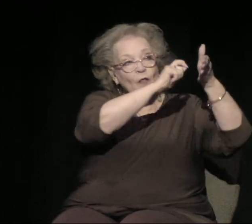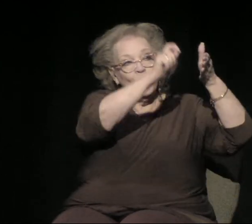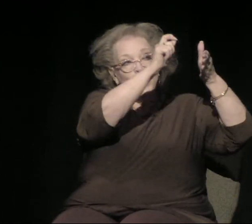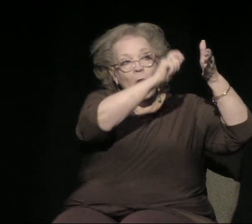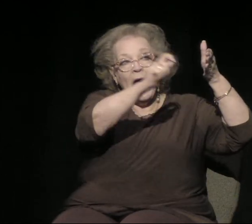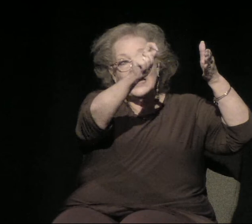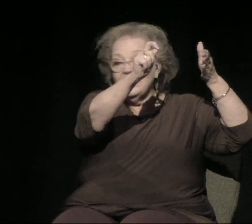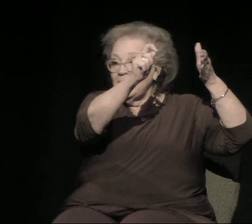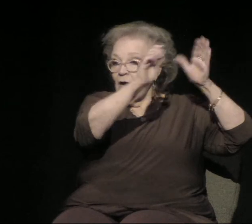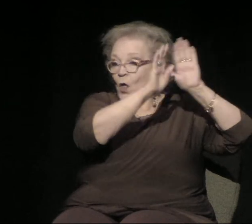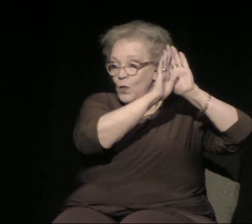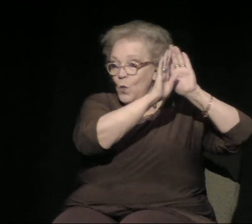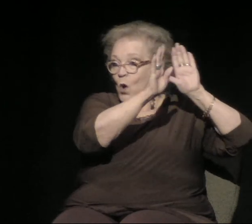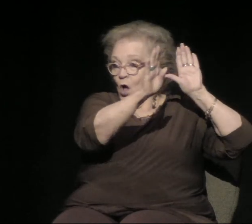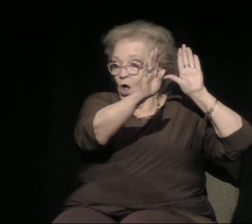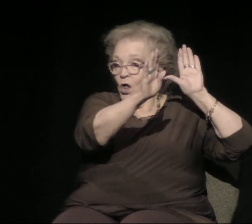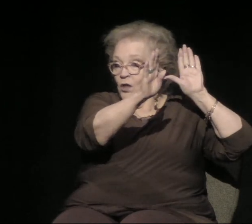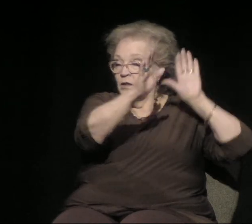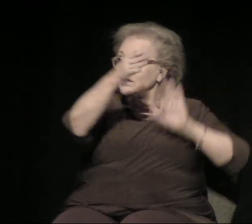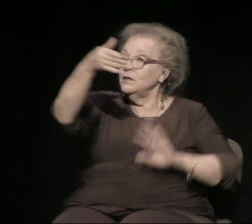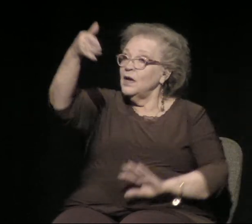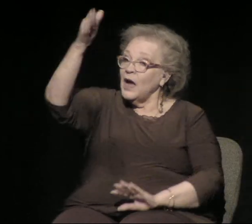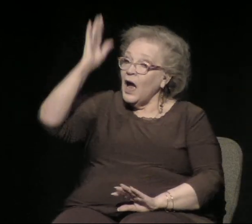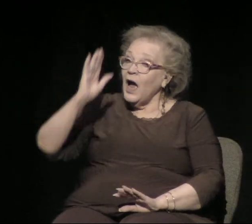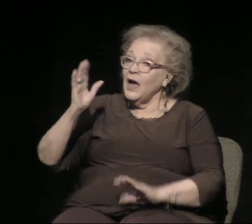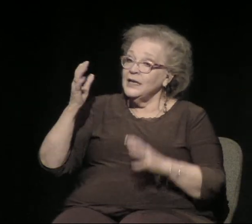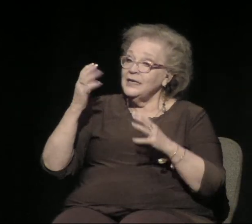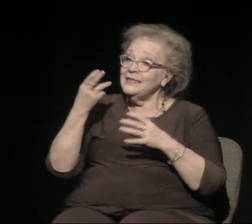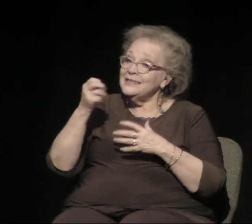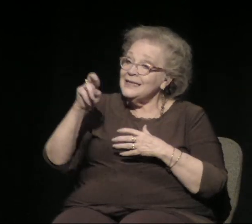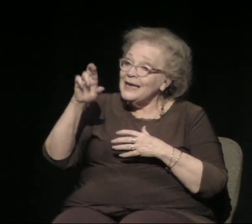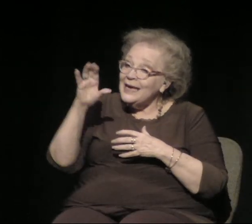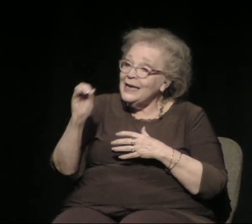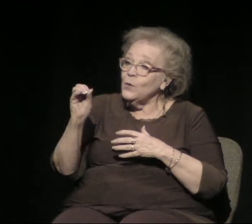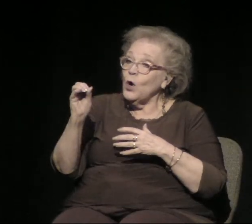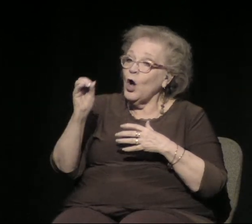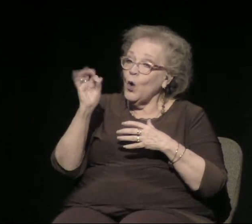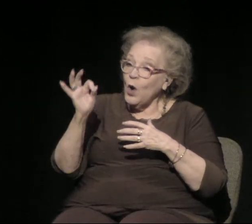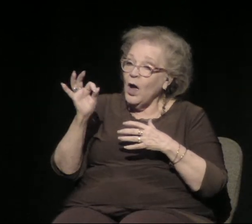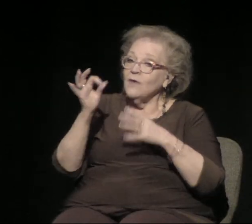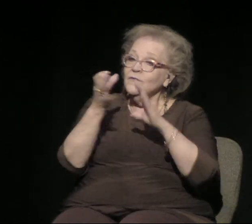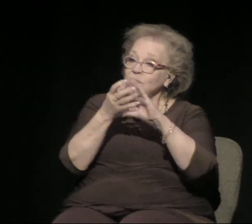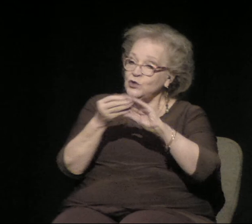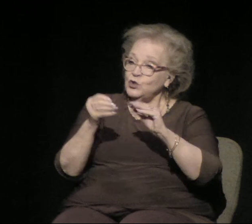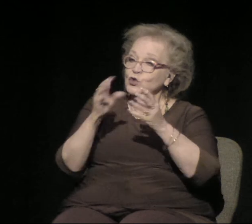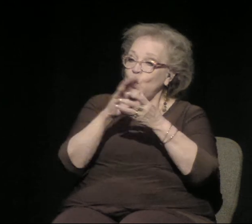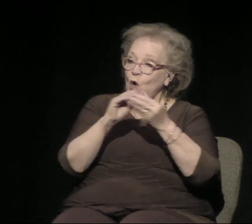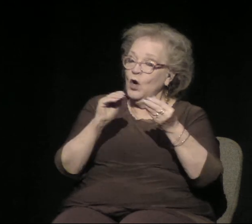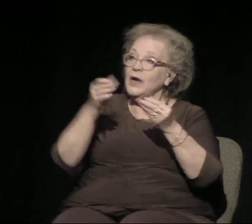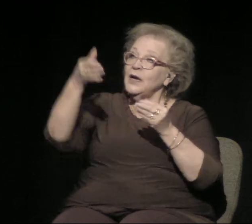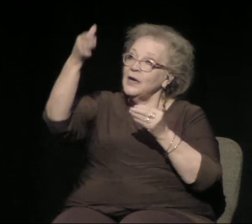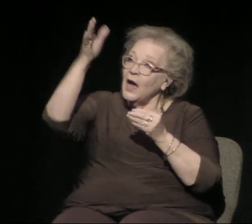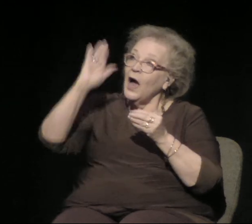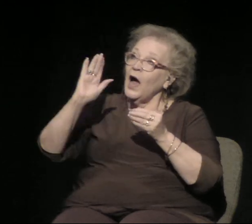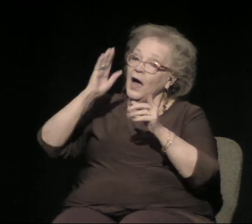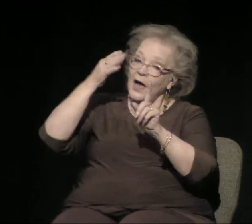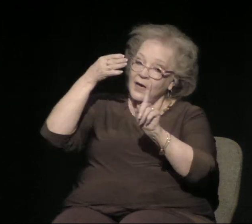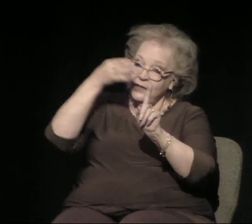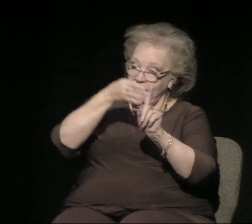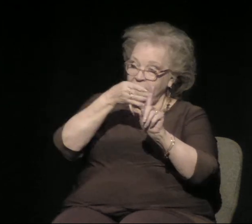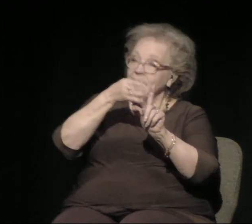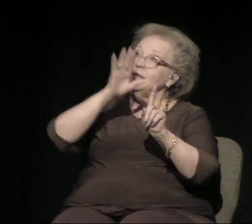wall. God is the hero of the story. He's the primary player enacting his